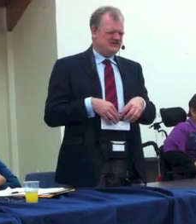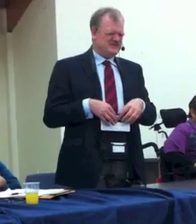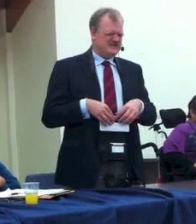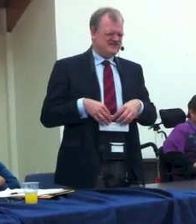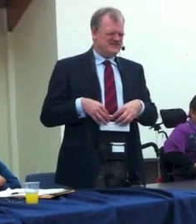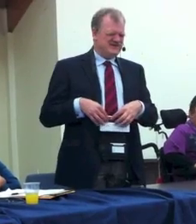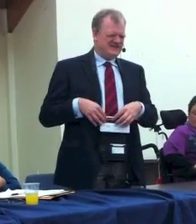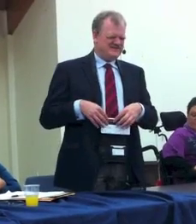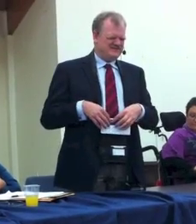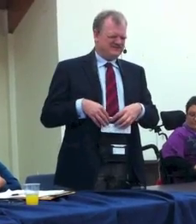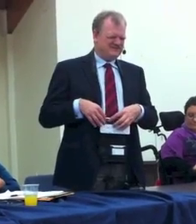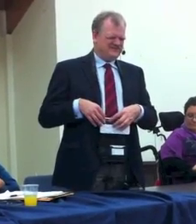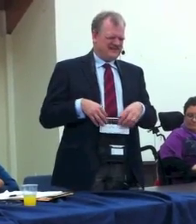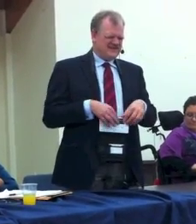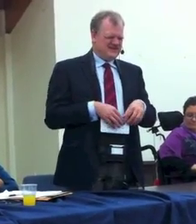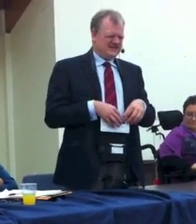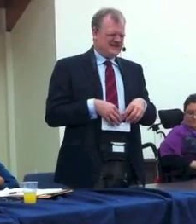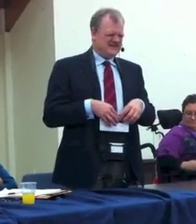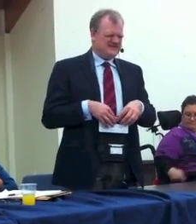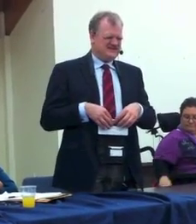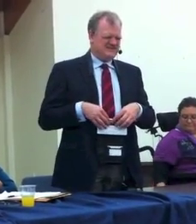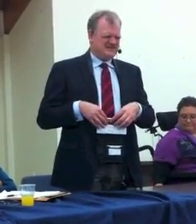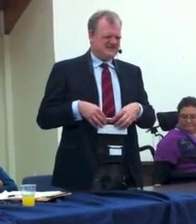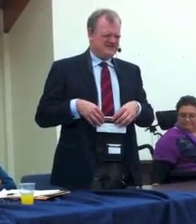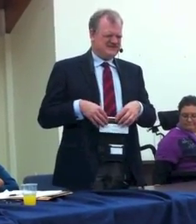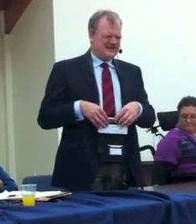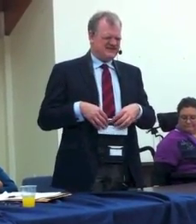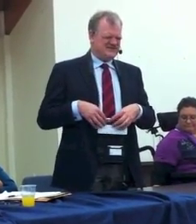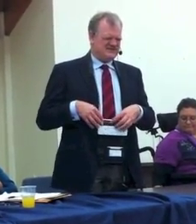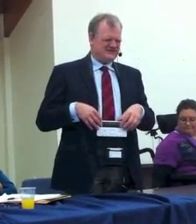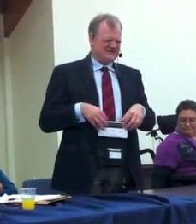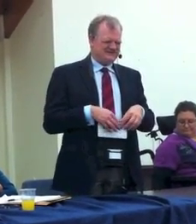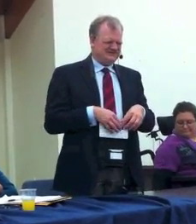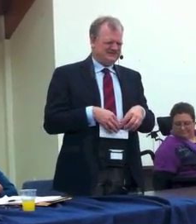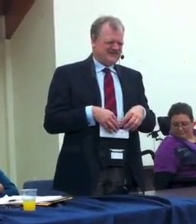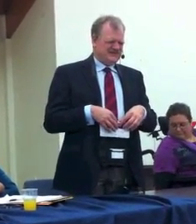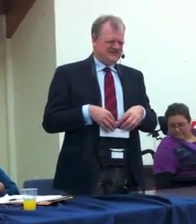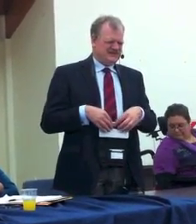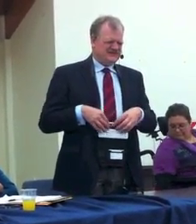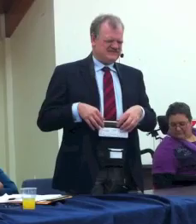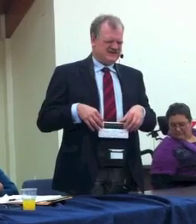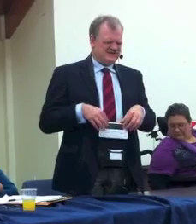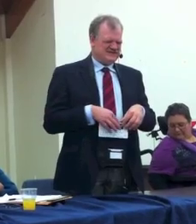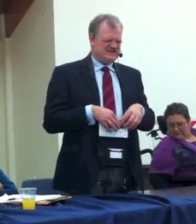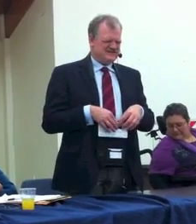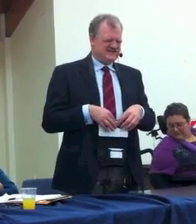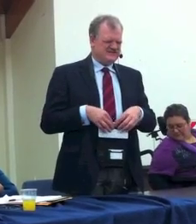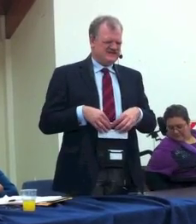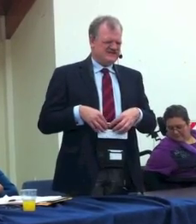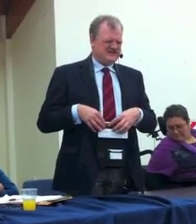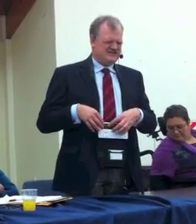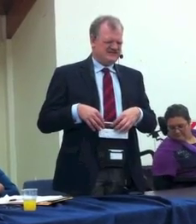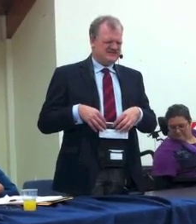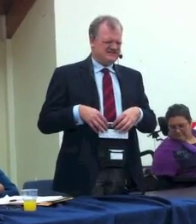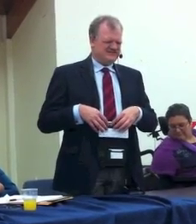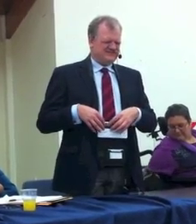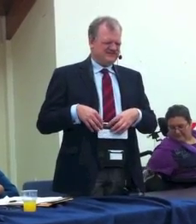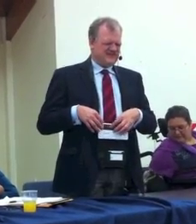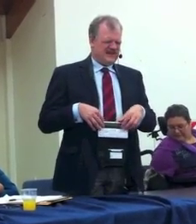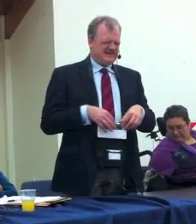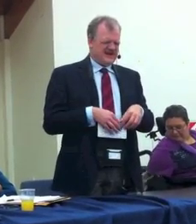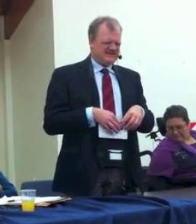for almost everybody. But it cuts deep into our soul when someone else